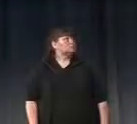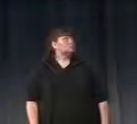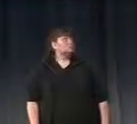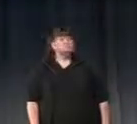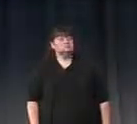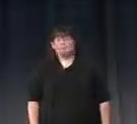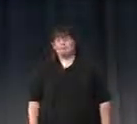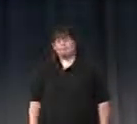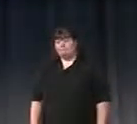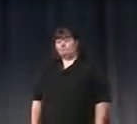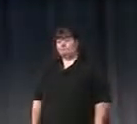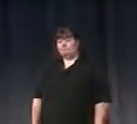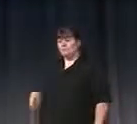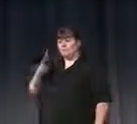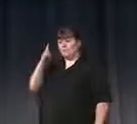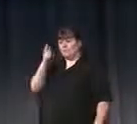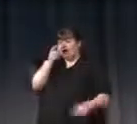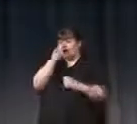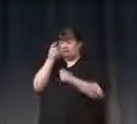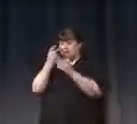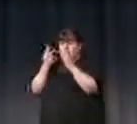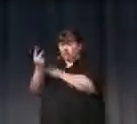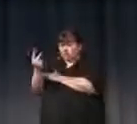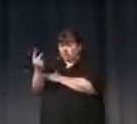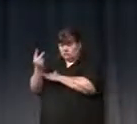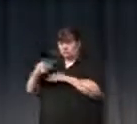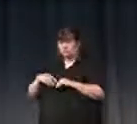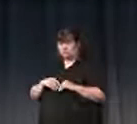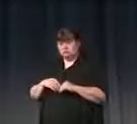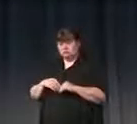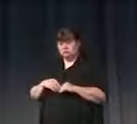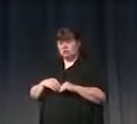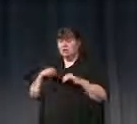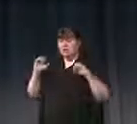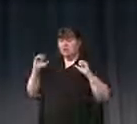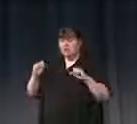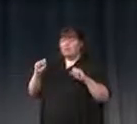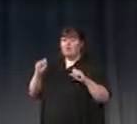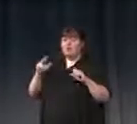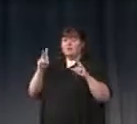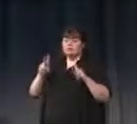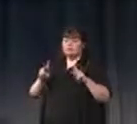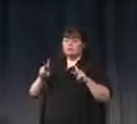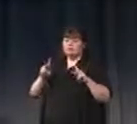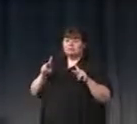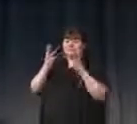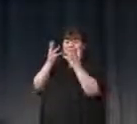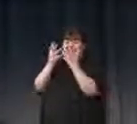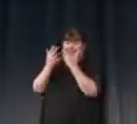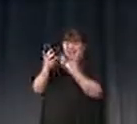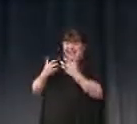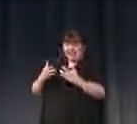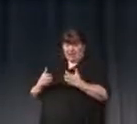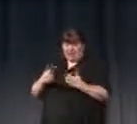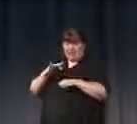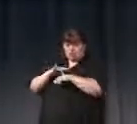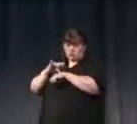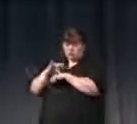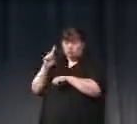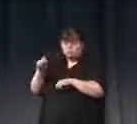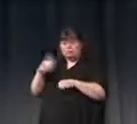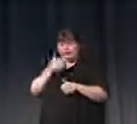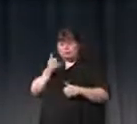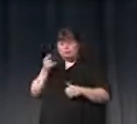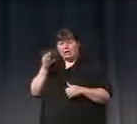All right, and so one interesting prediction is that the ability of a listener to extract properties of the source ought to be